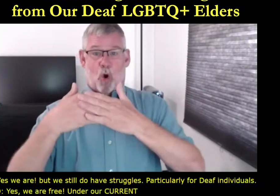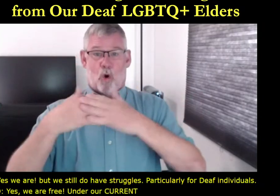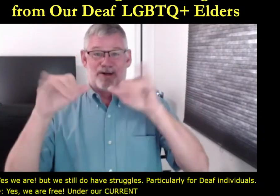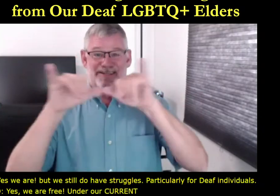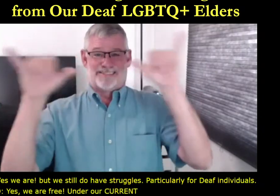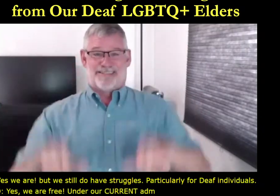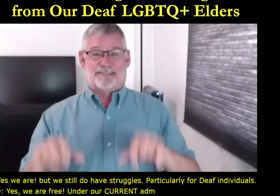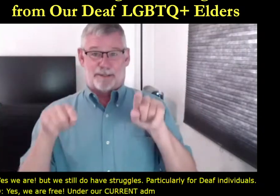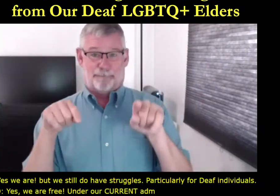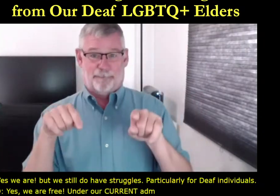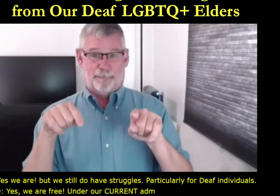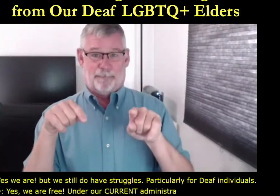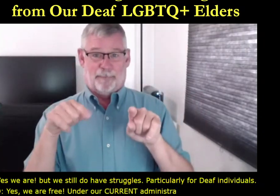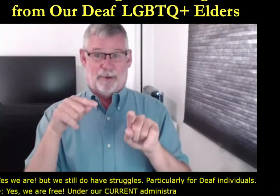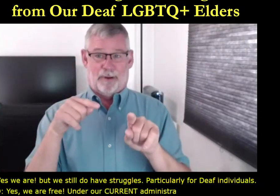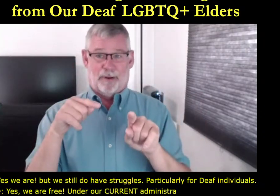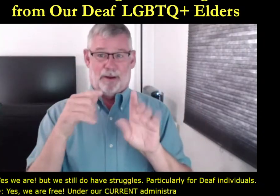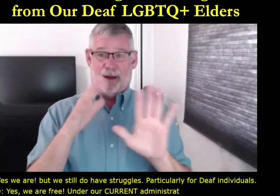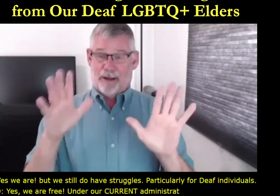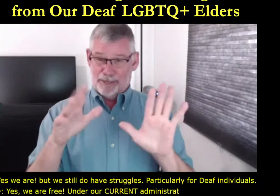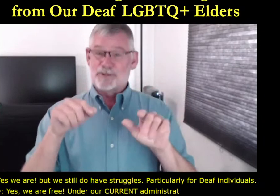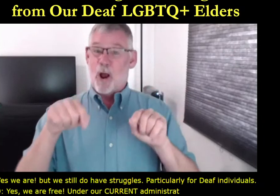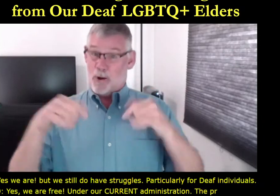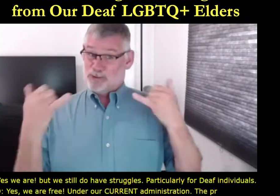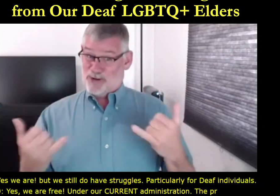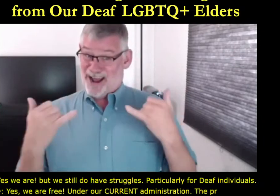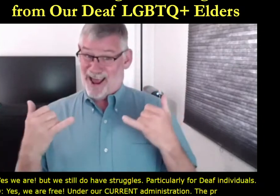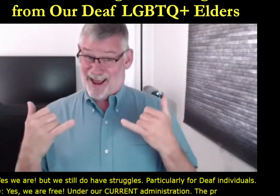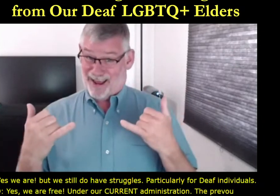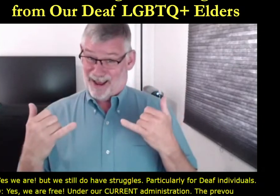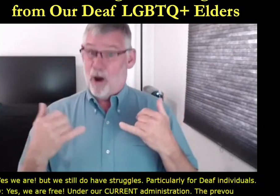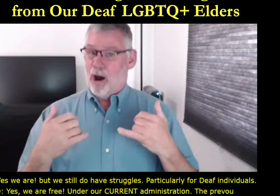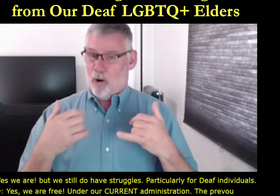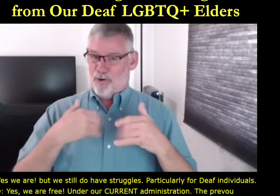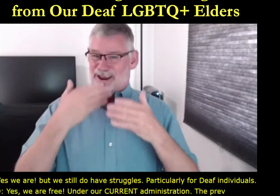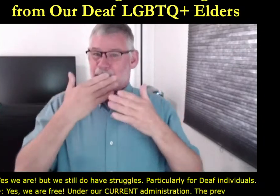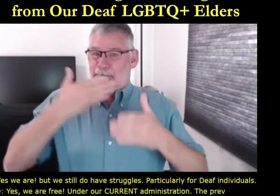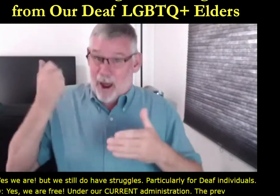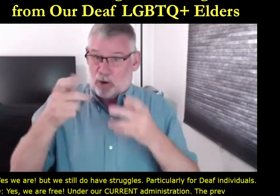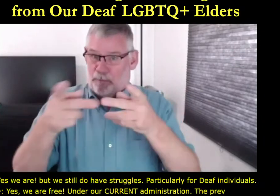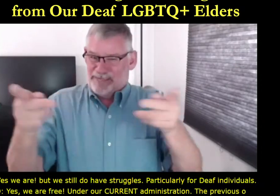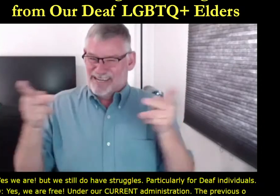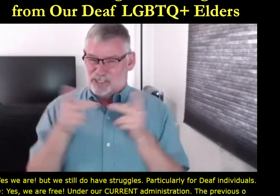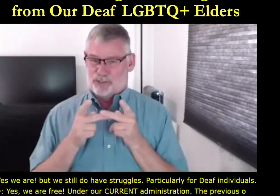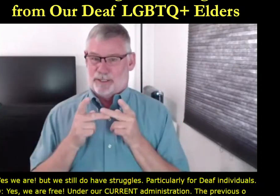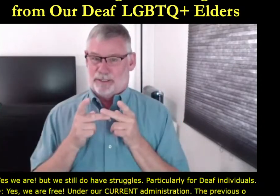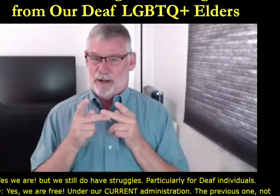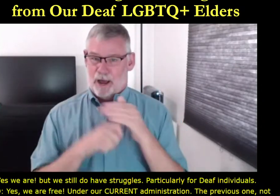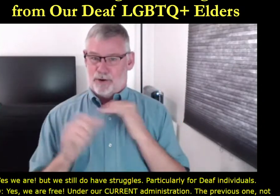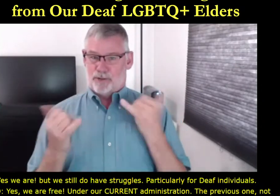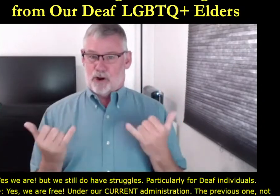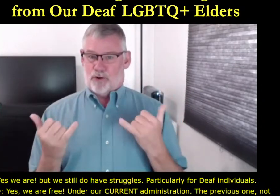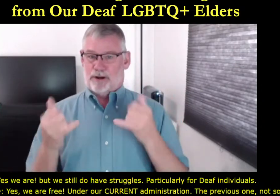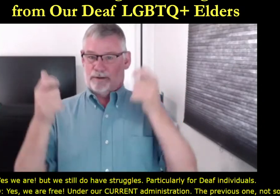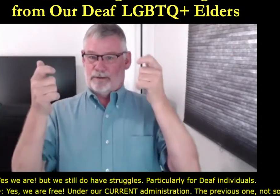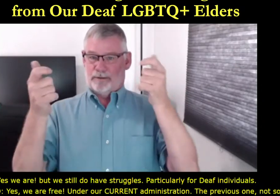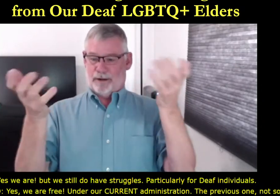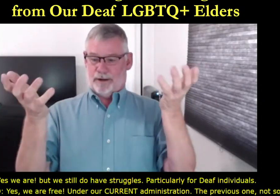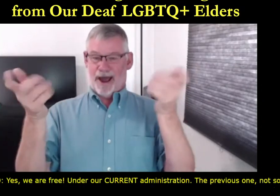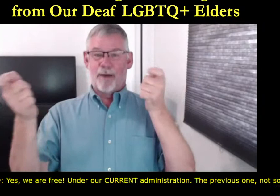reverse all the whole system so today yes we're in a better position under